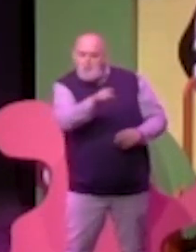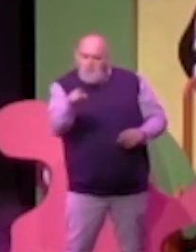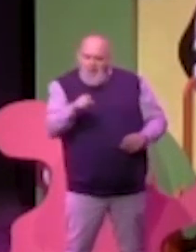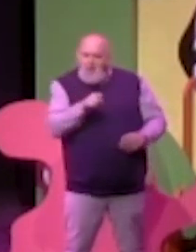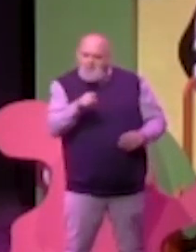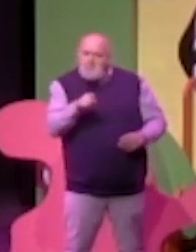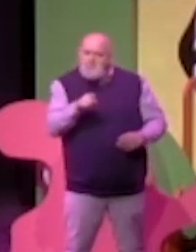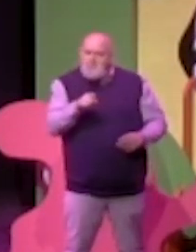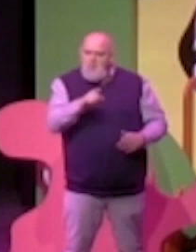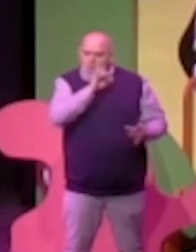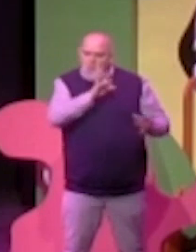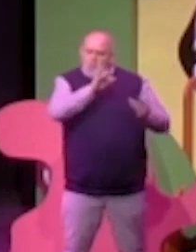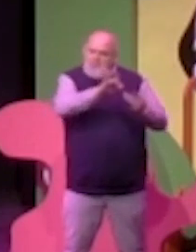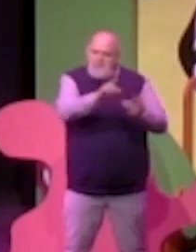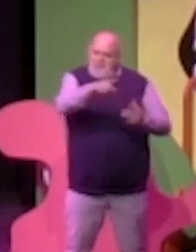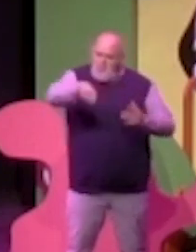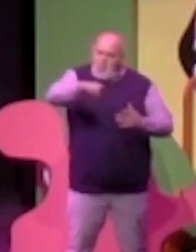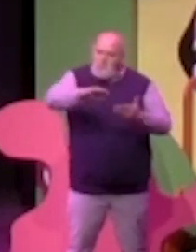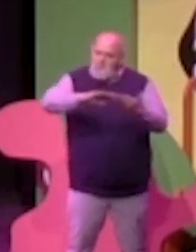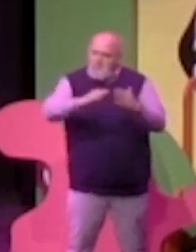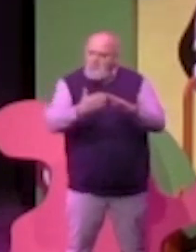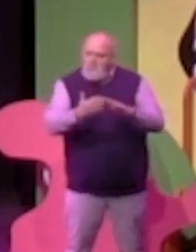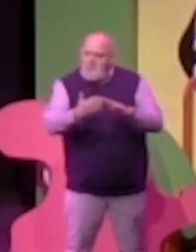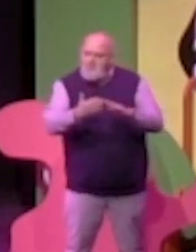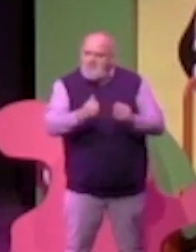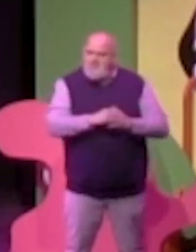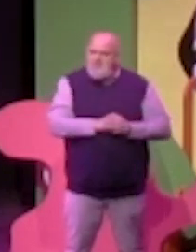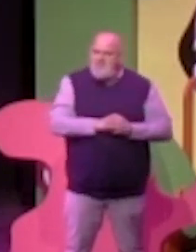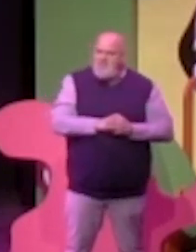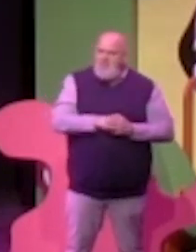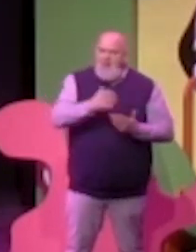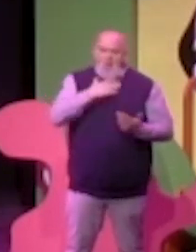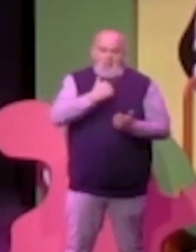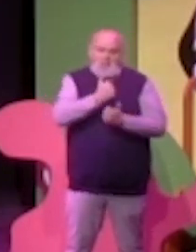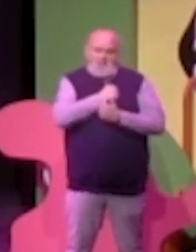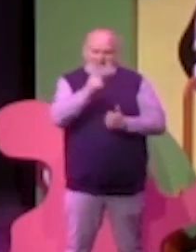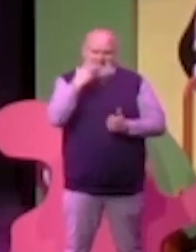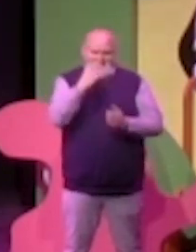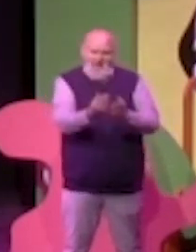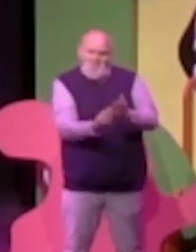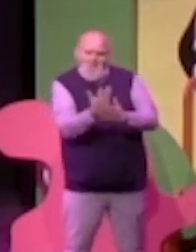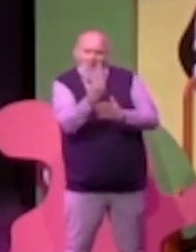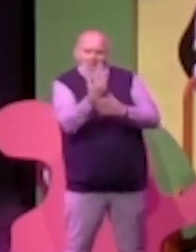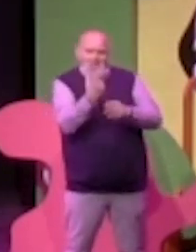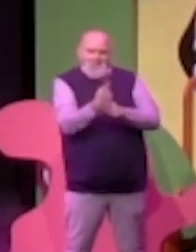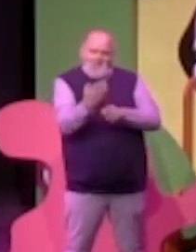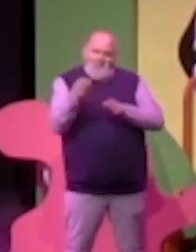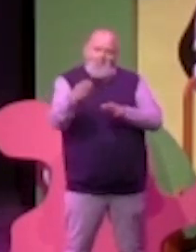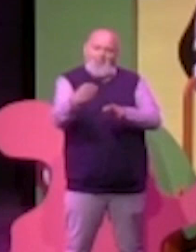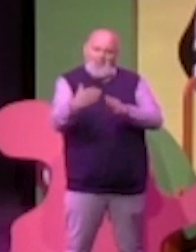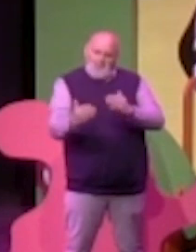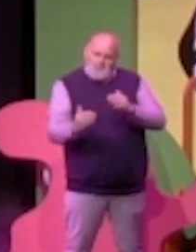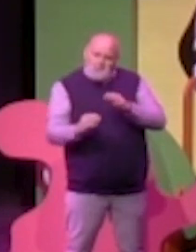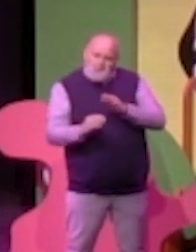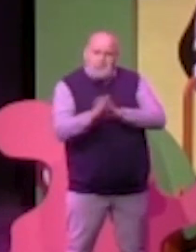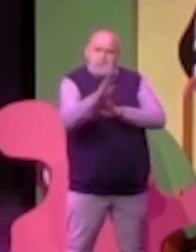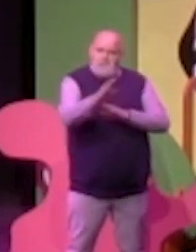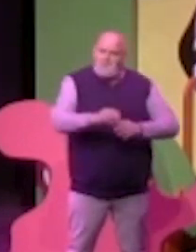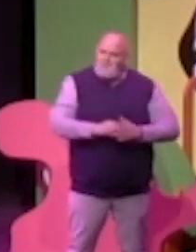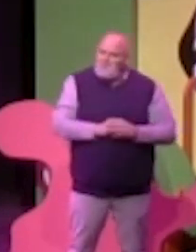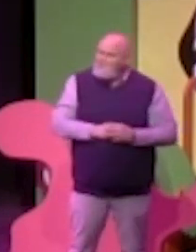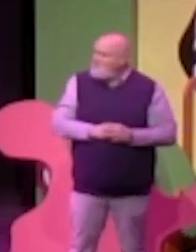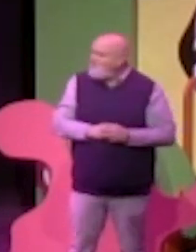those communities. So I hope you take stock soon, and I'd love to see that grow in the right direction. Thank you.